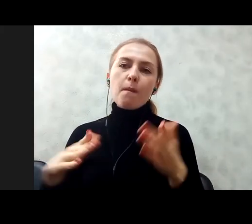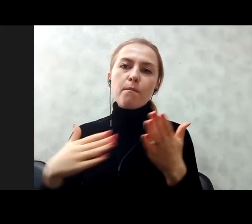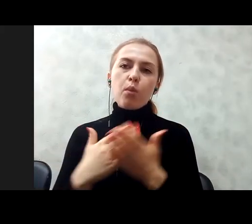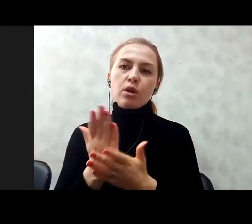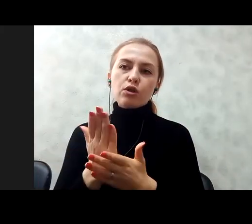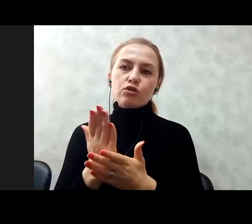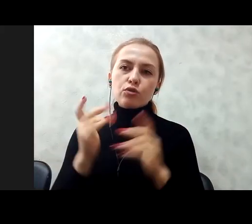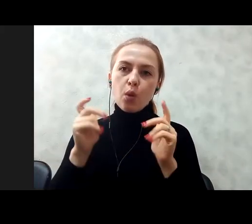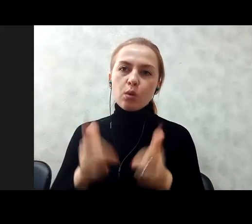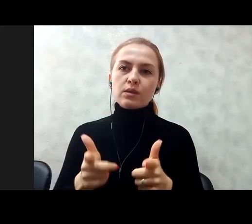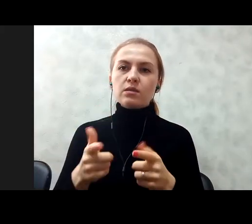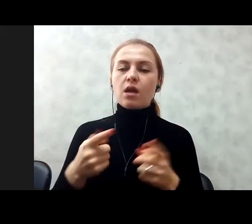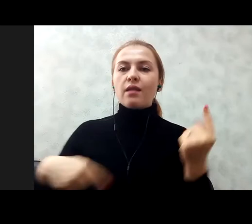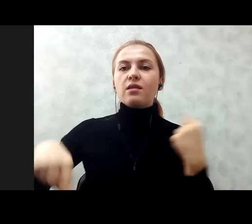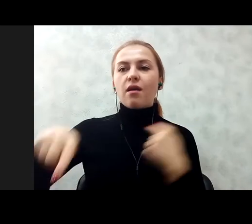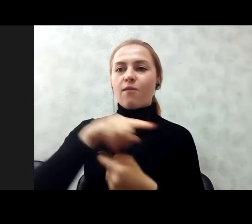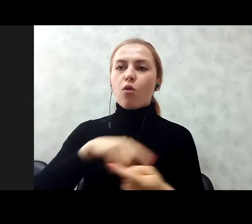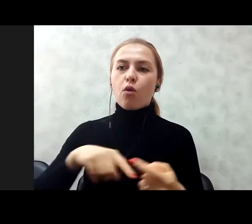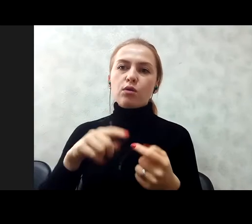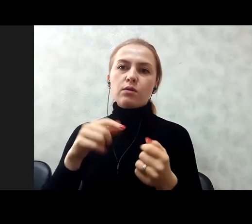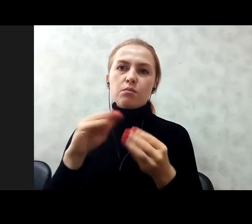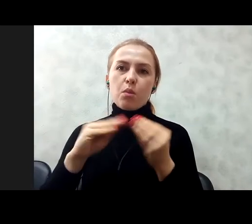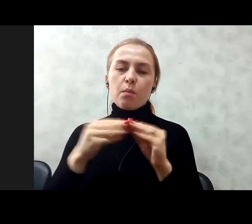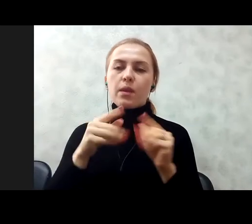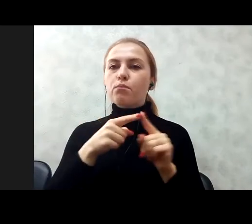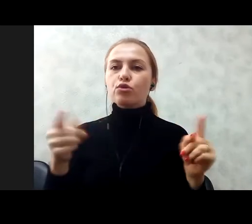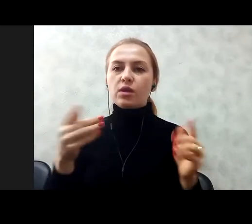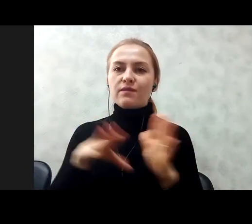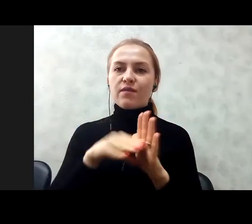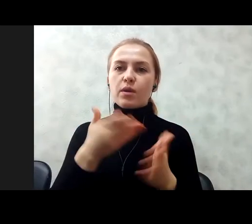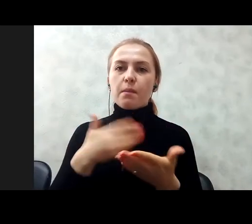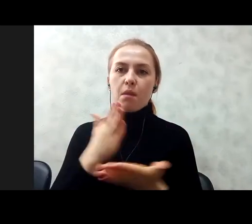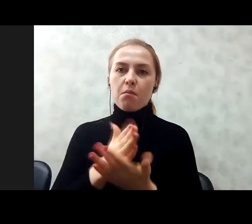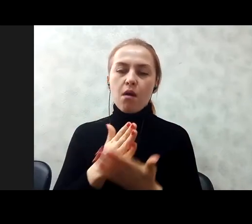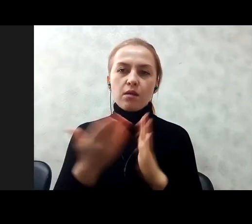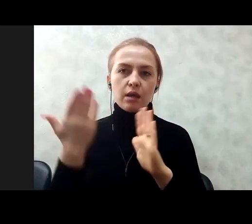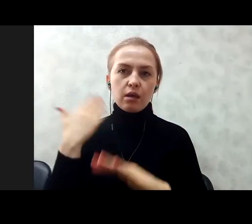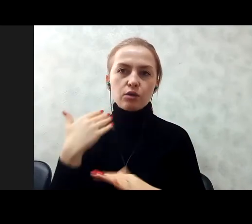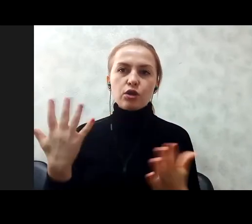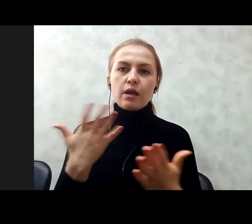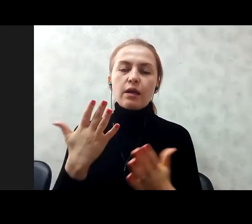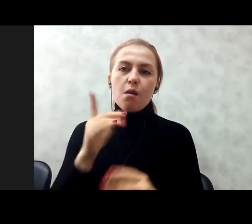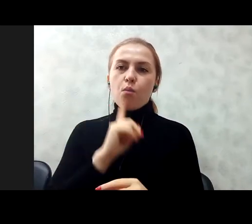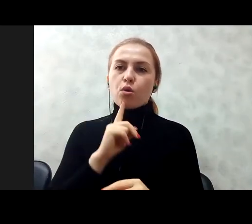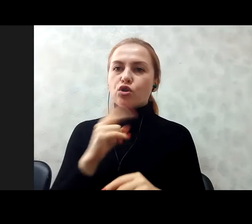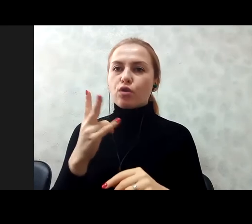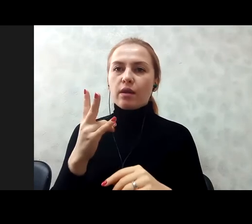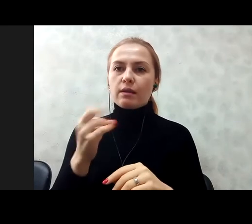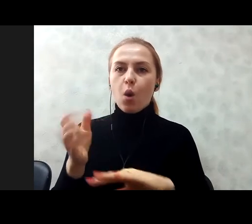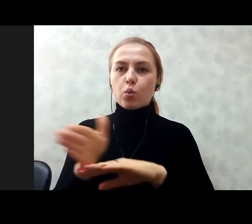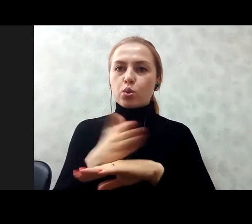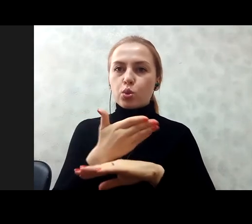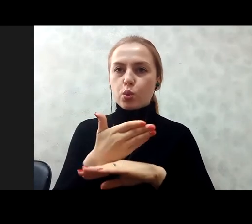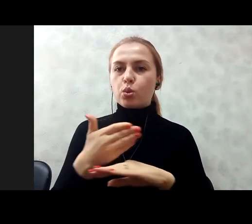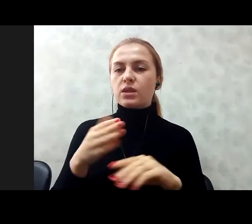processes, and thus it actually leads to the political consensus